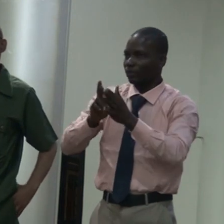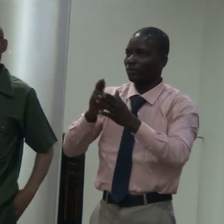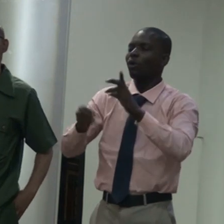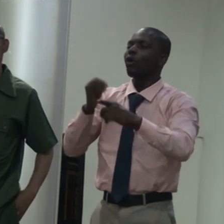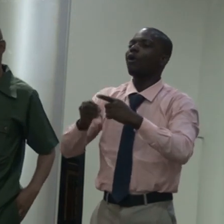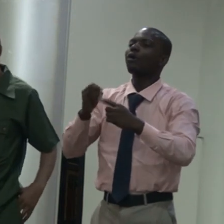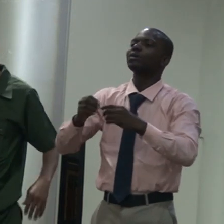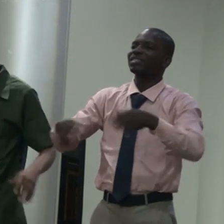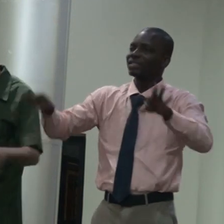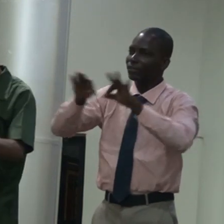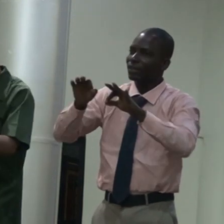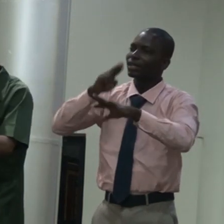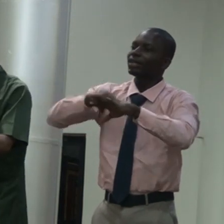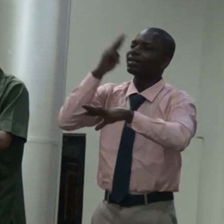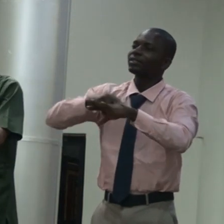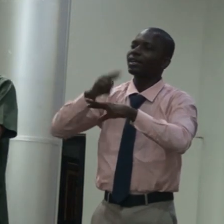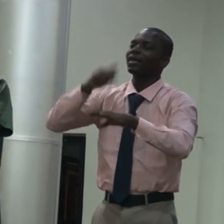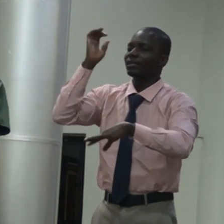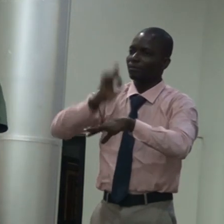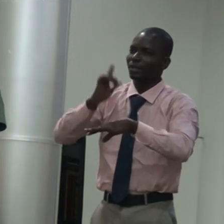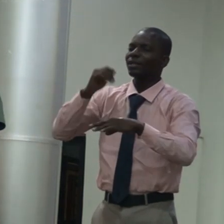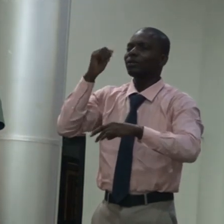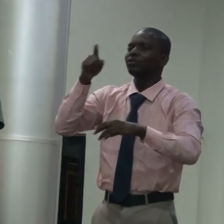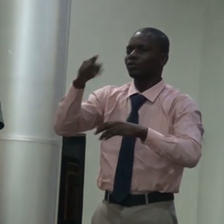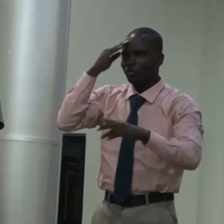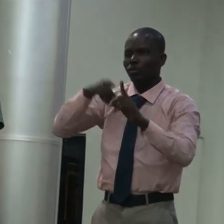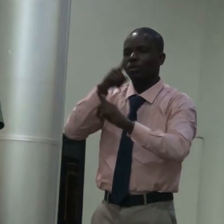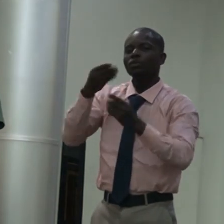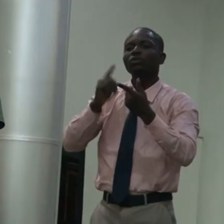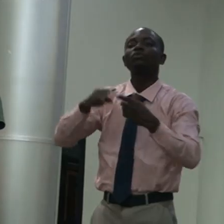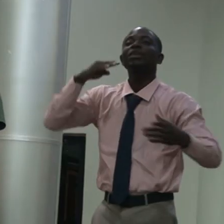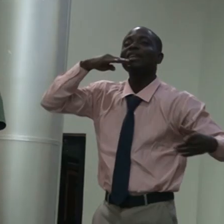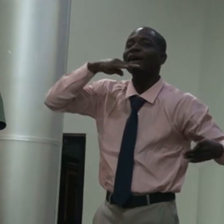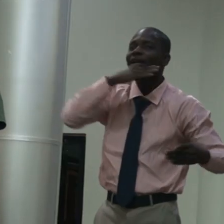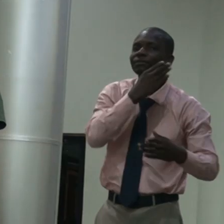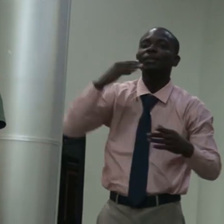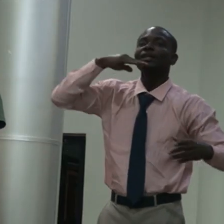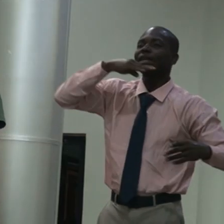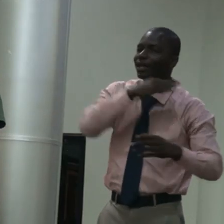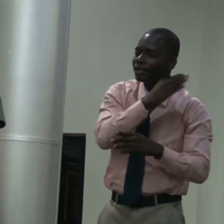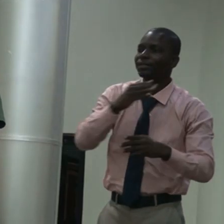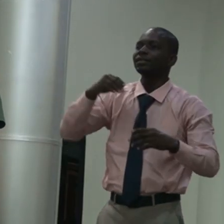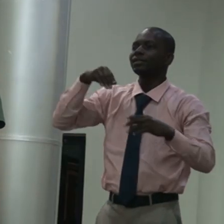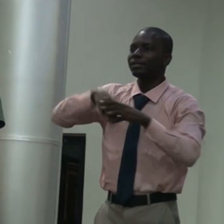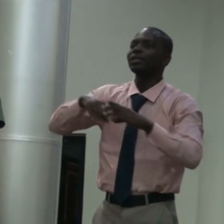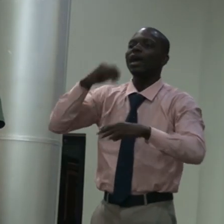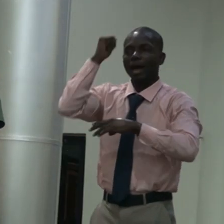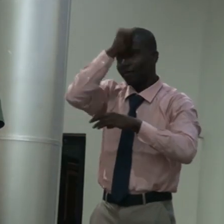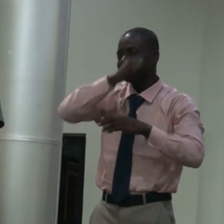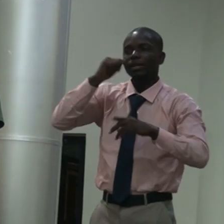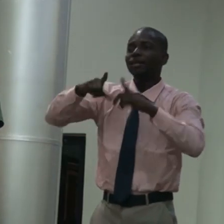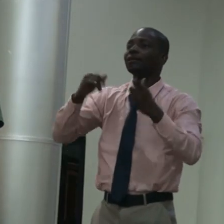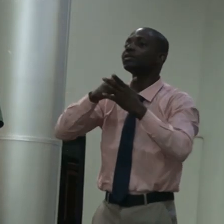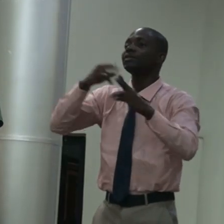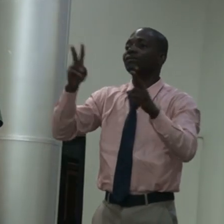or significant national impact. When you want to lie the typical African language is very difficult,